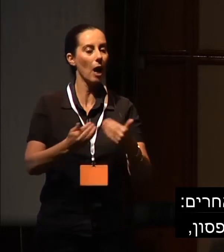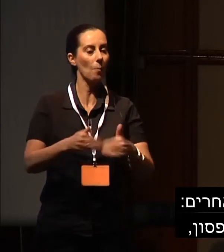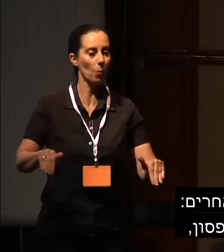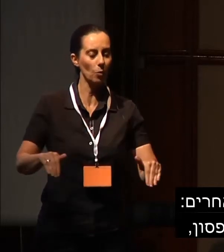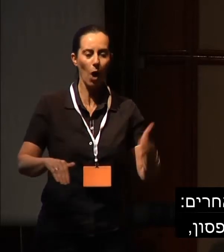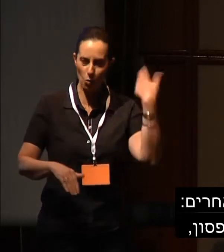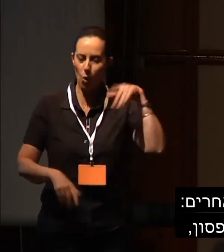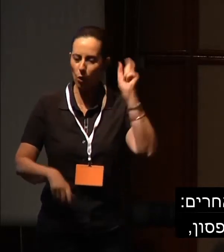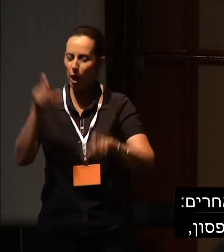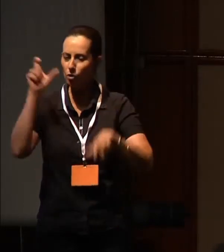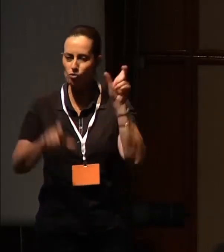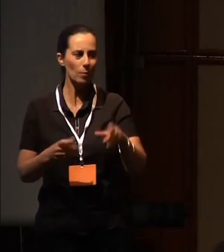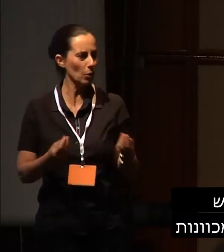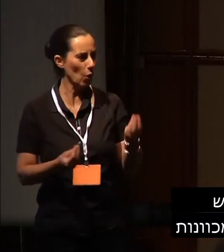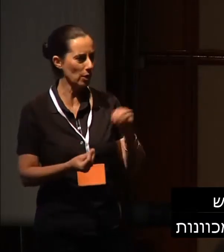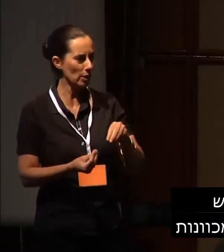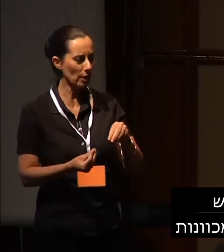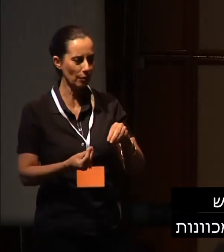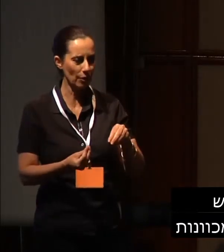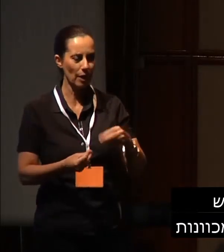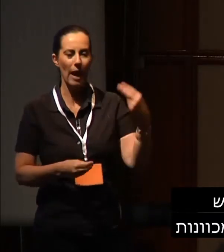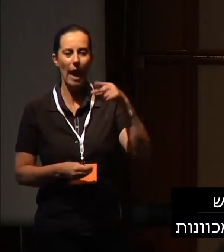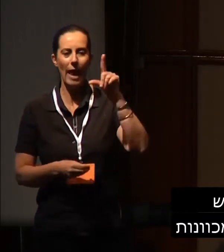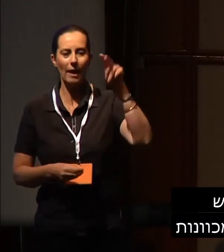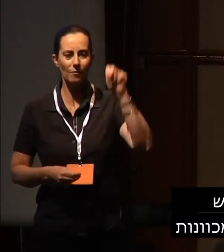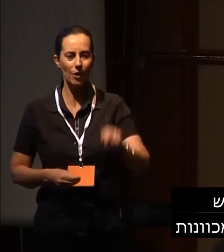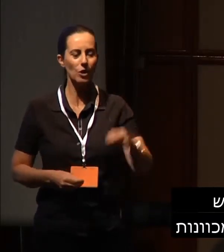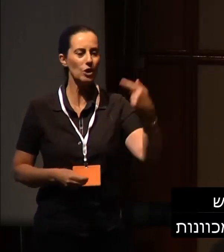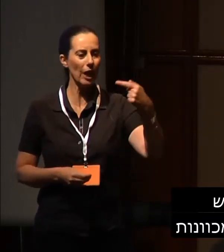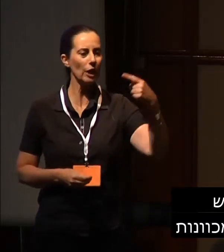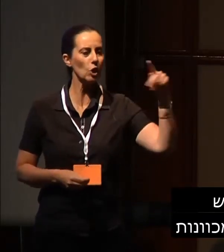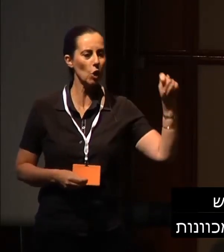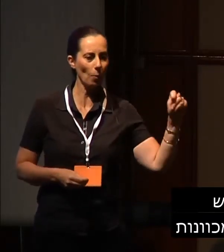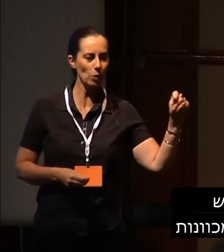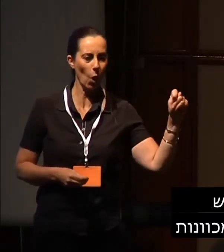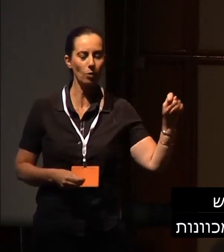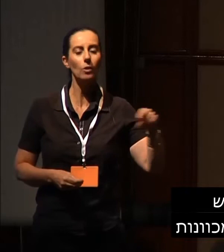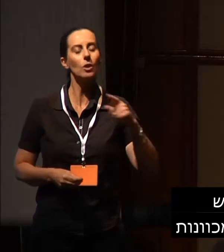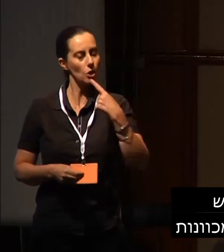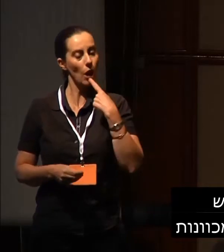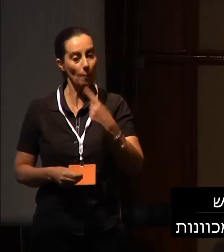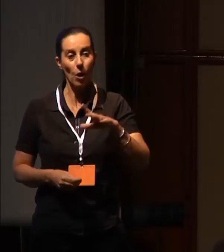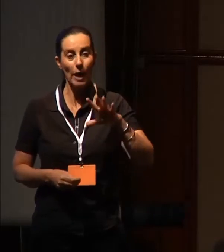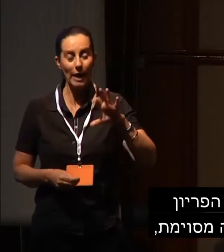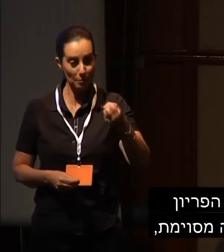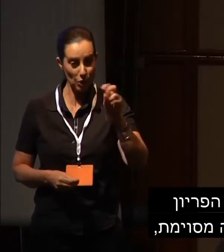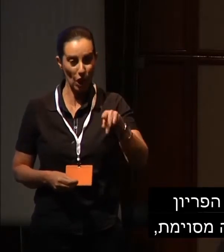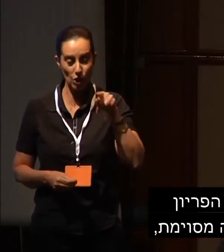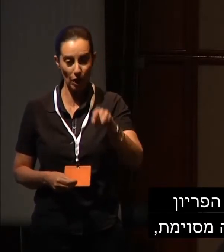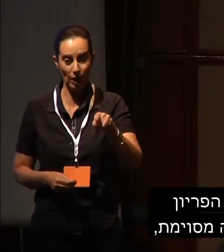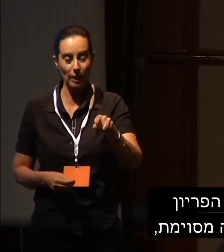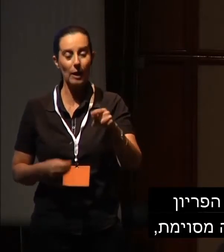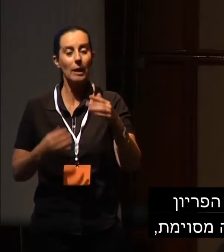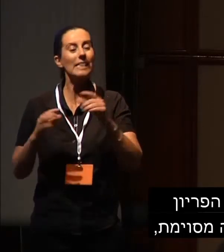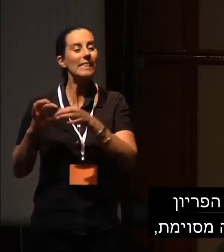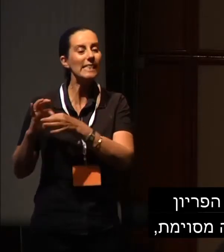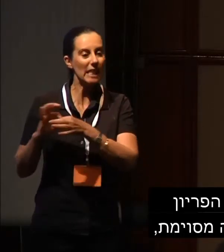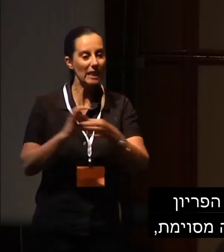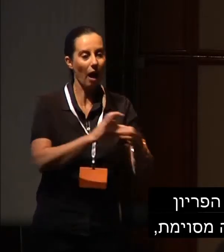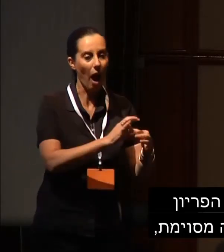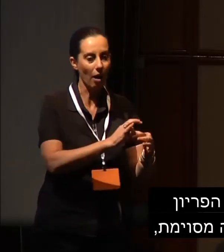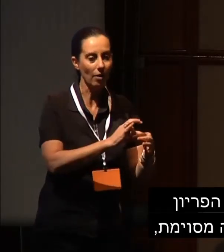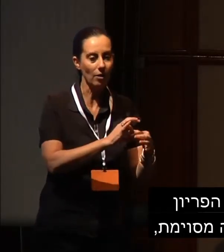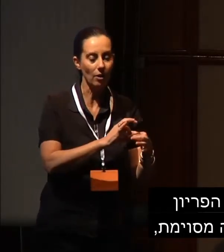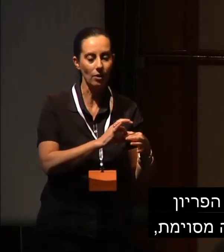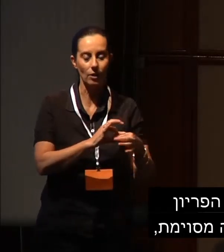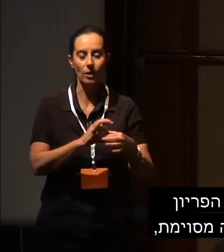Helen Fine, John Thompson, Gail Quetz, have mentioned that if you have a series of purposeful actions that try to destroy collectivity or to